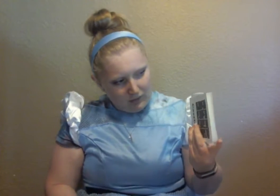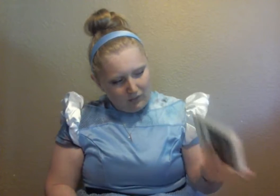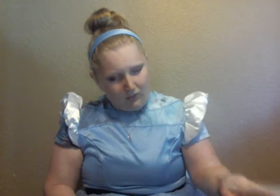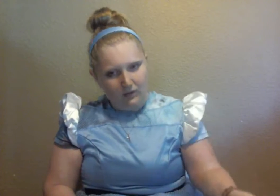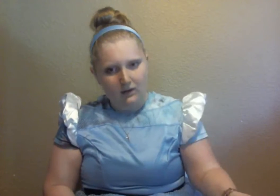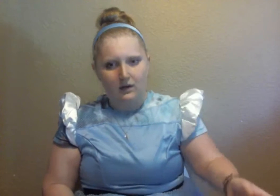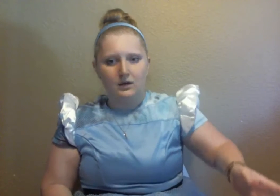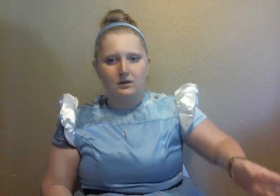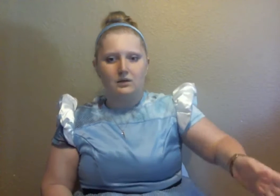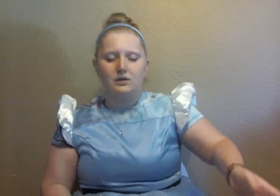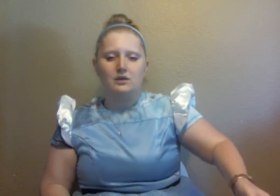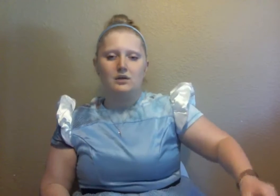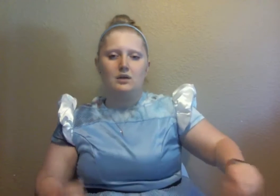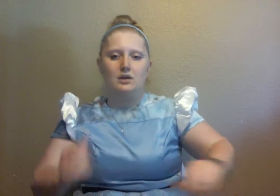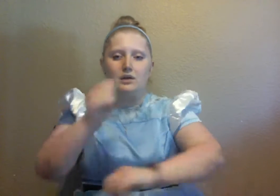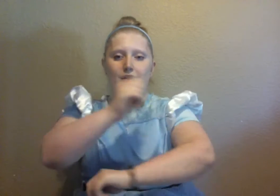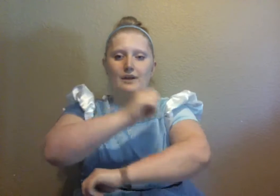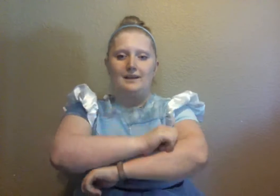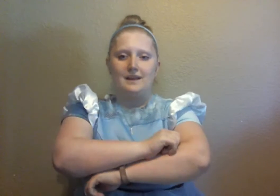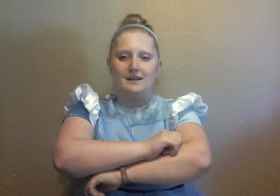you go like this,